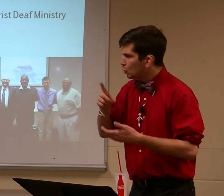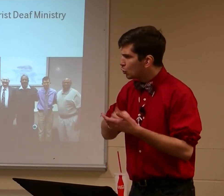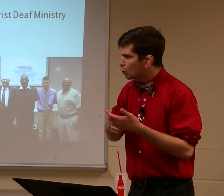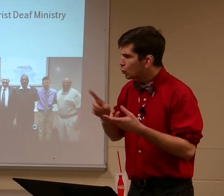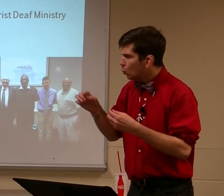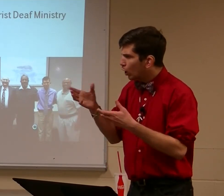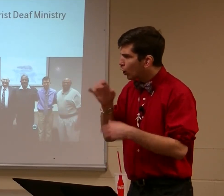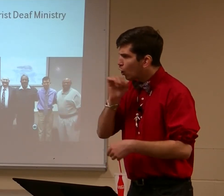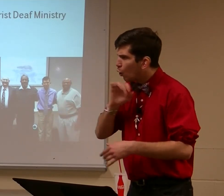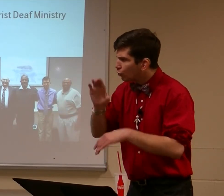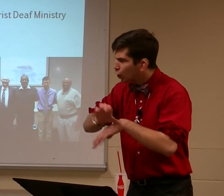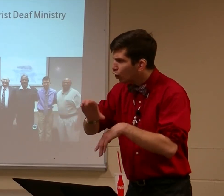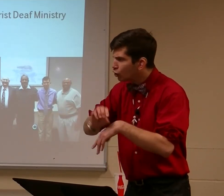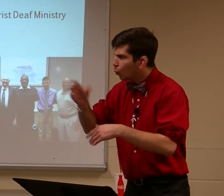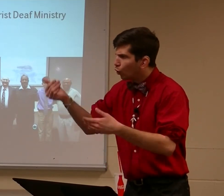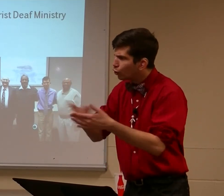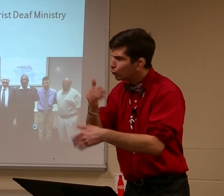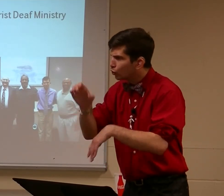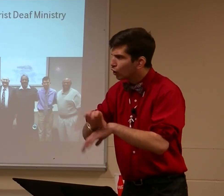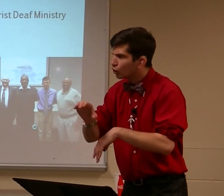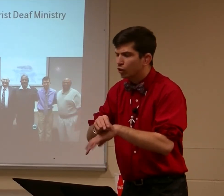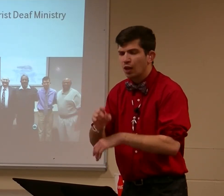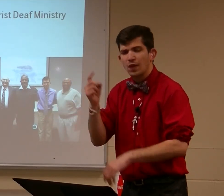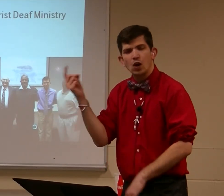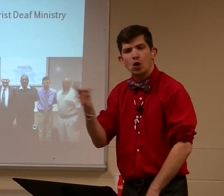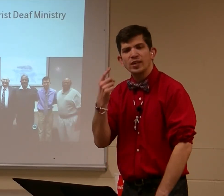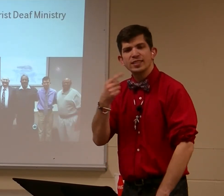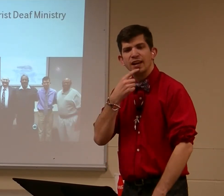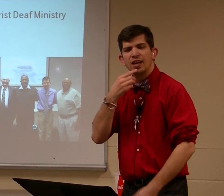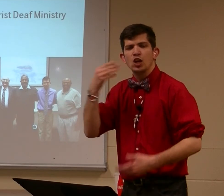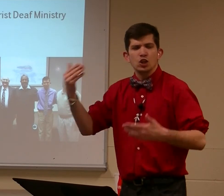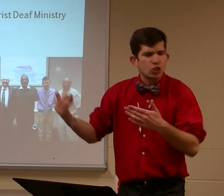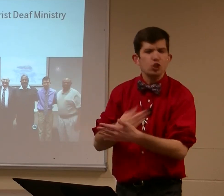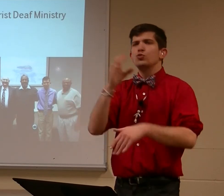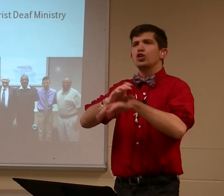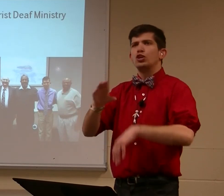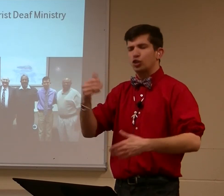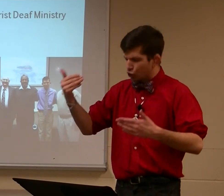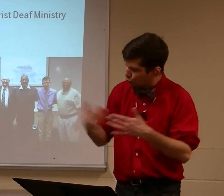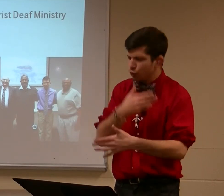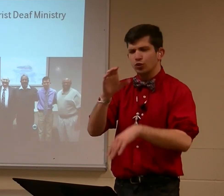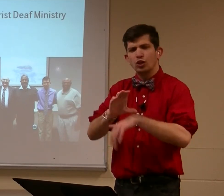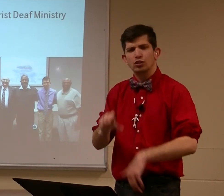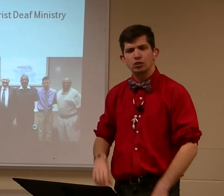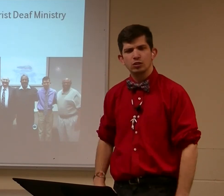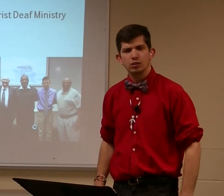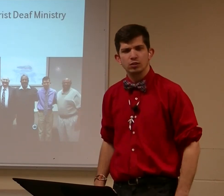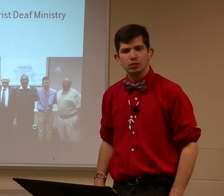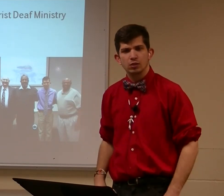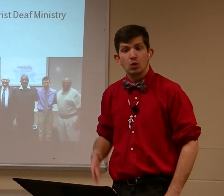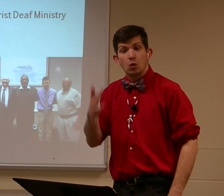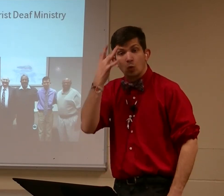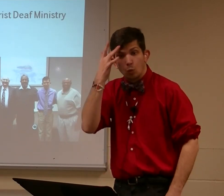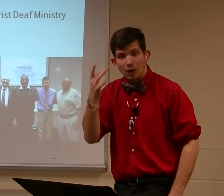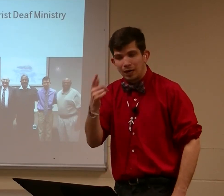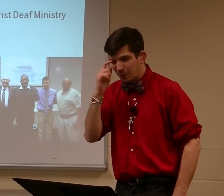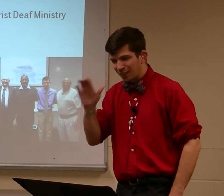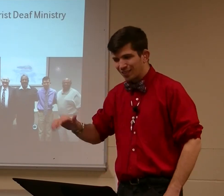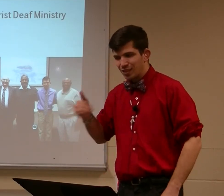do you want to go to old church or new church? They always say, new church, new church. Why? Because the young